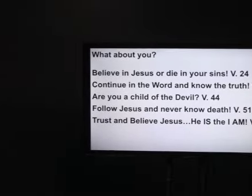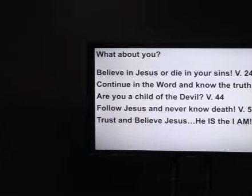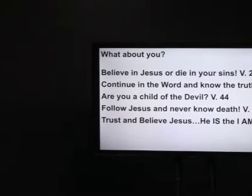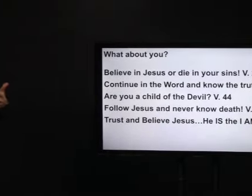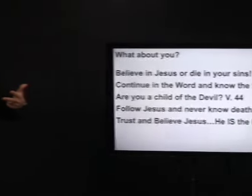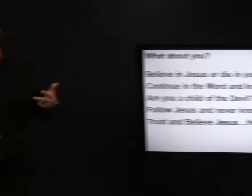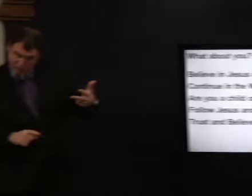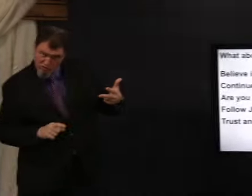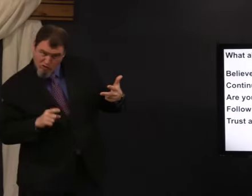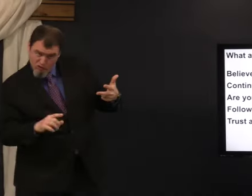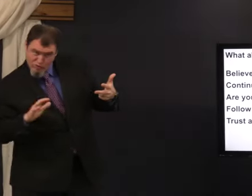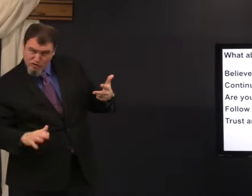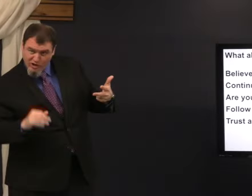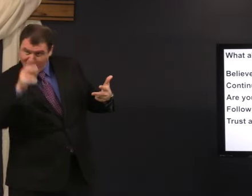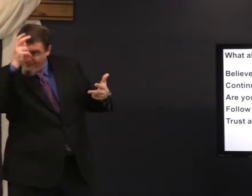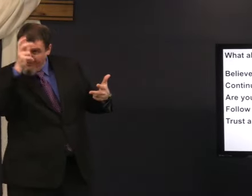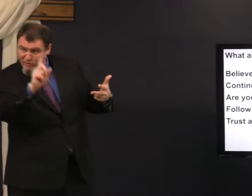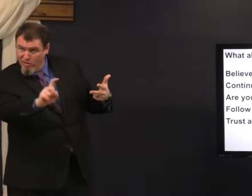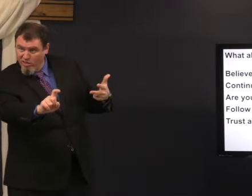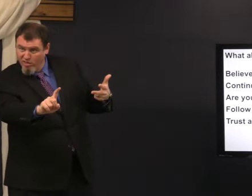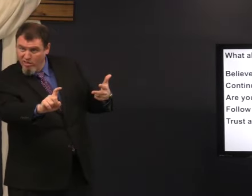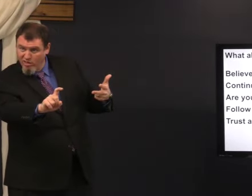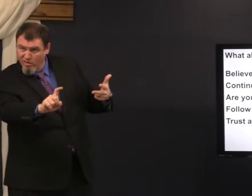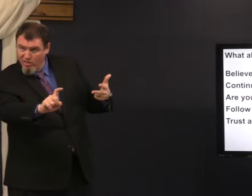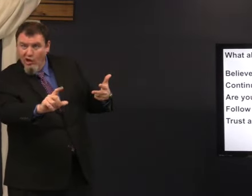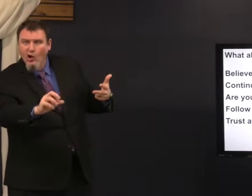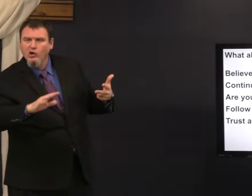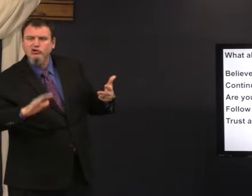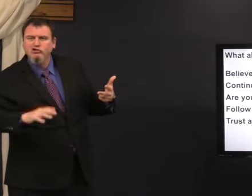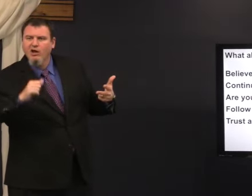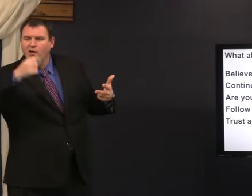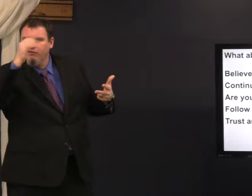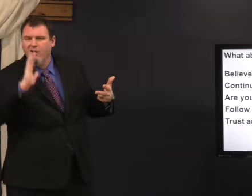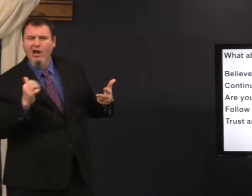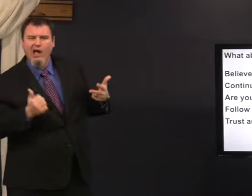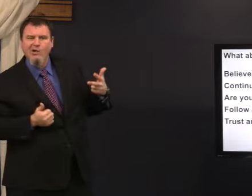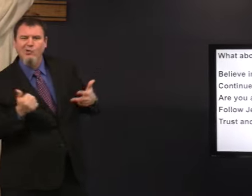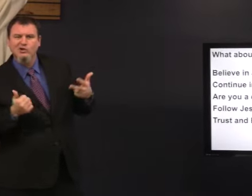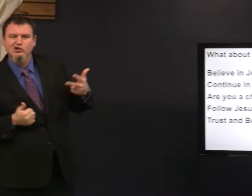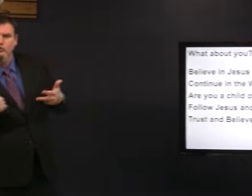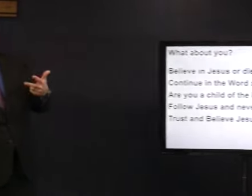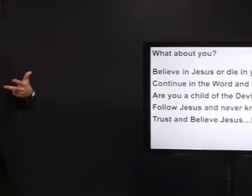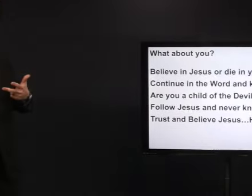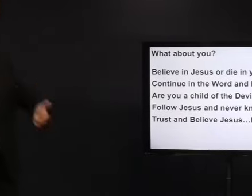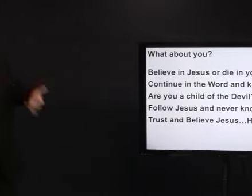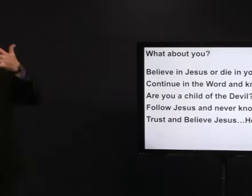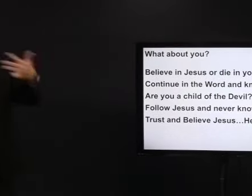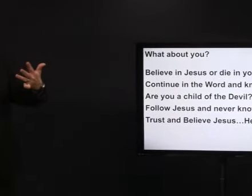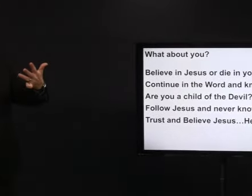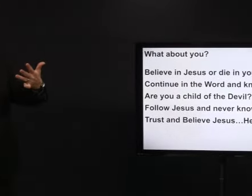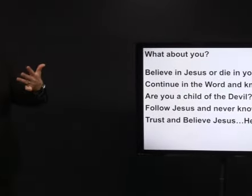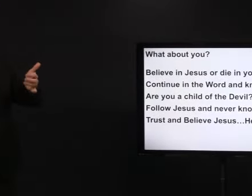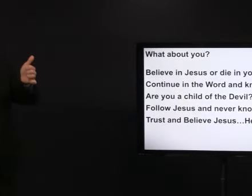three, are you a child of the devil or a child of God? Number